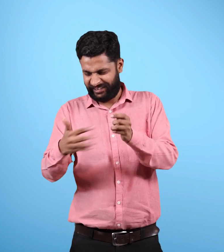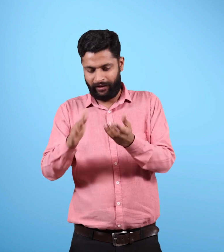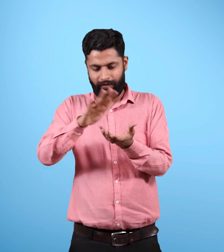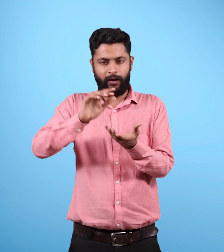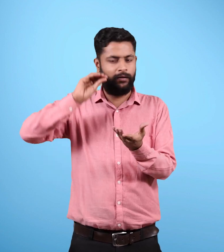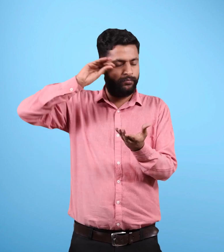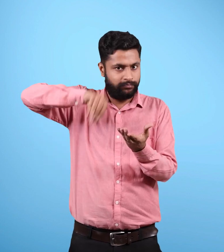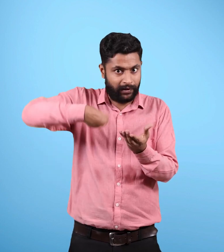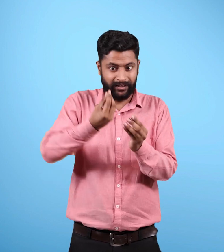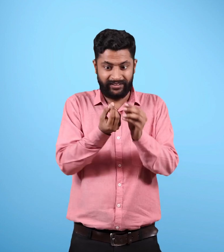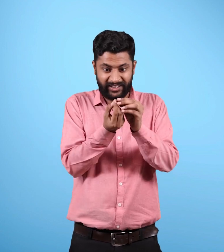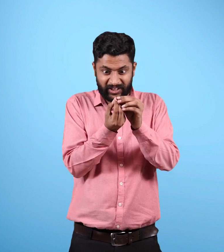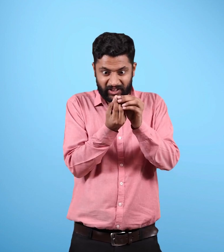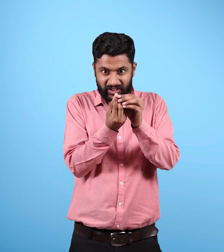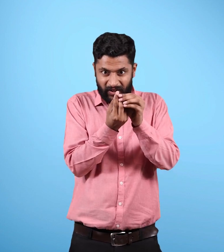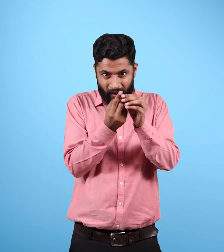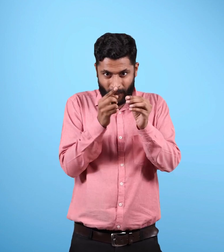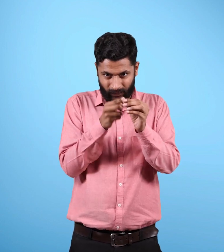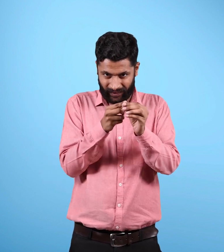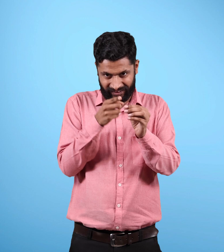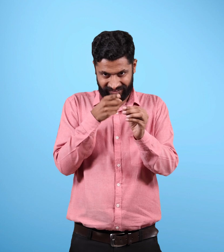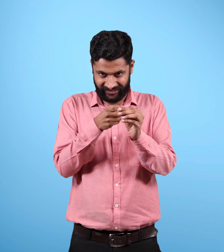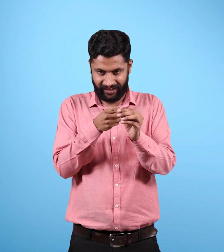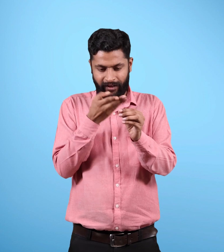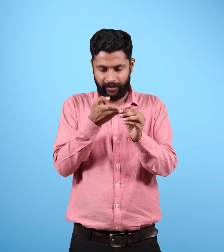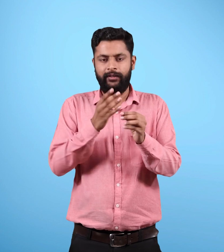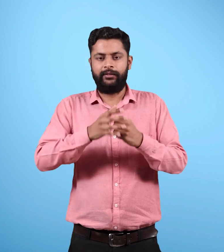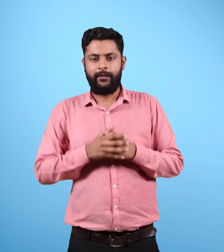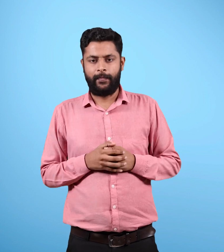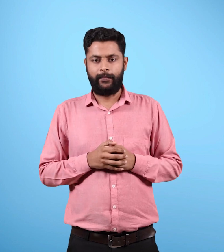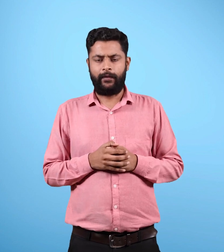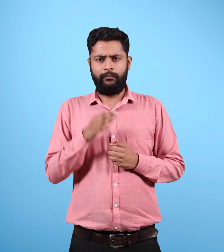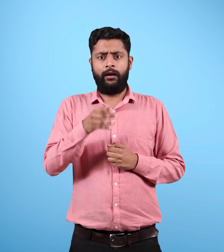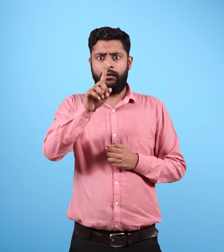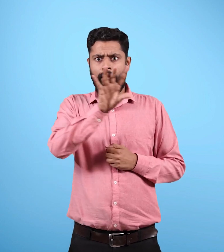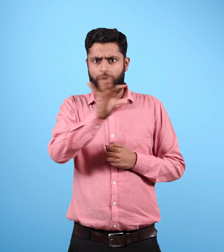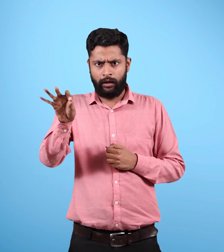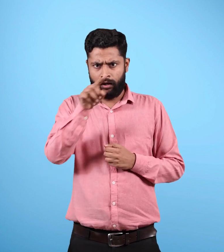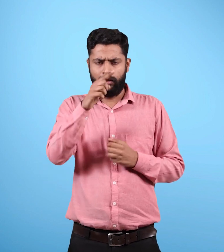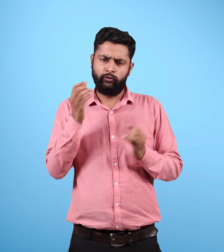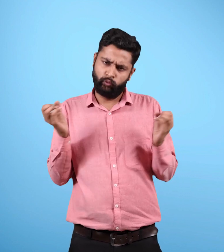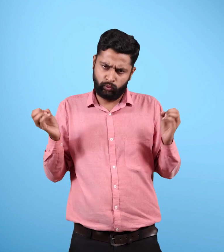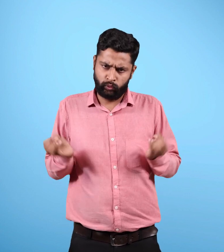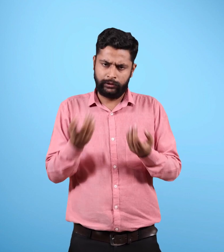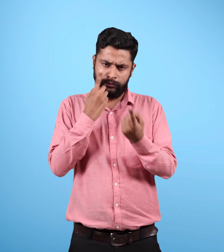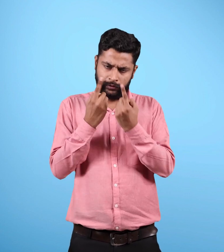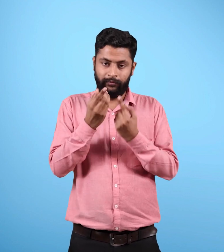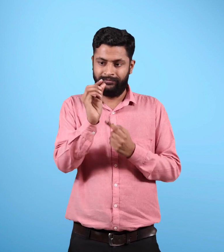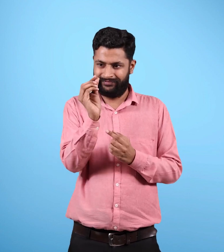the water. Let them grow for a week until the whole of the seeds grow into young plants.